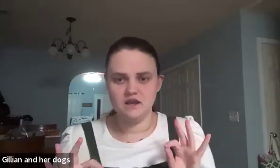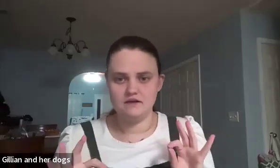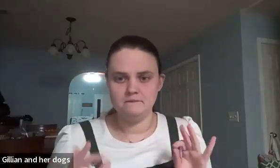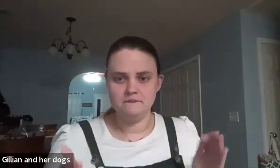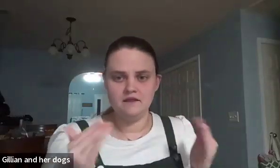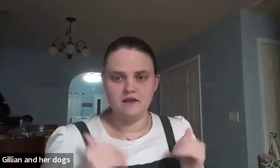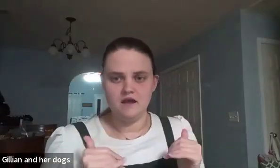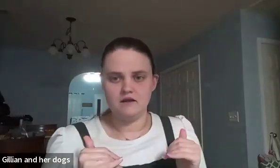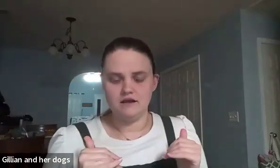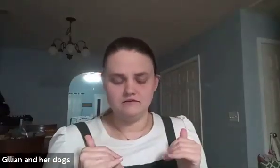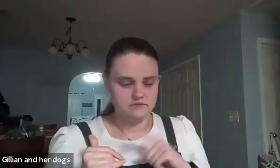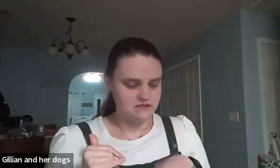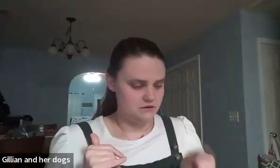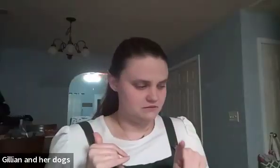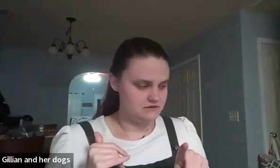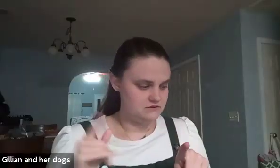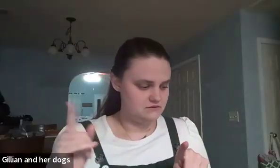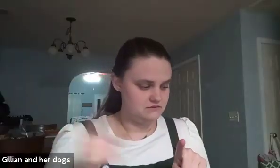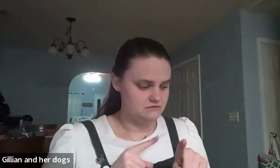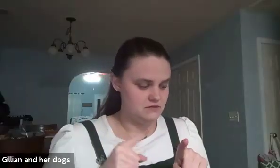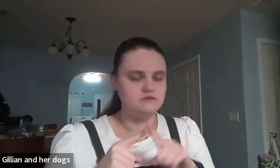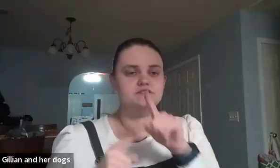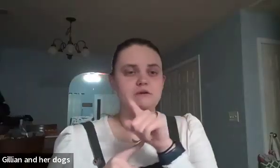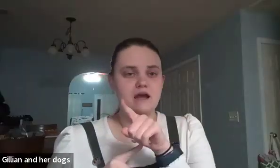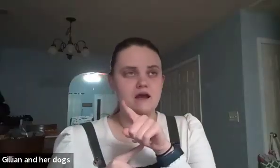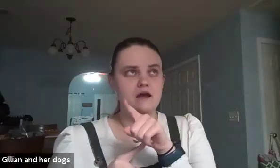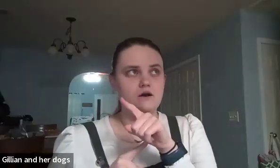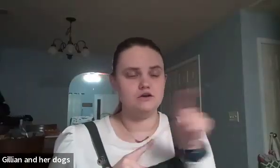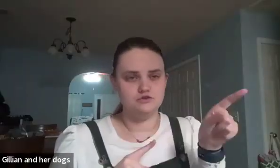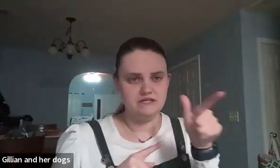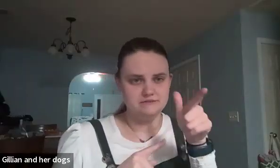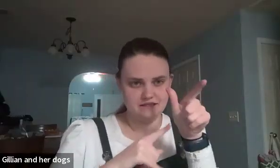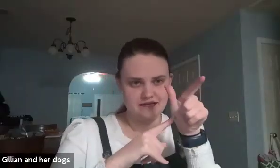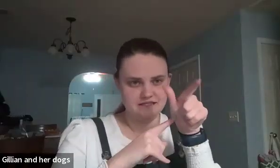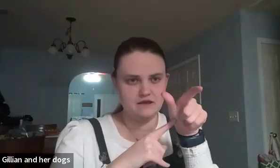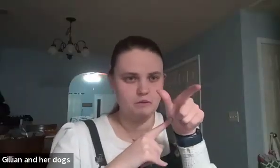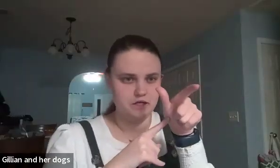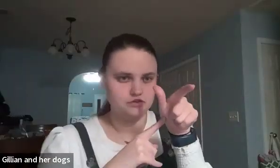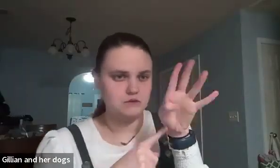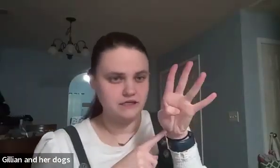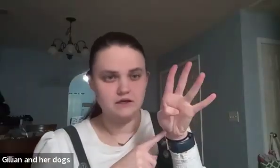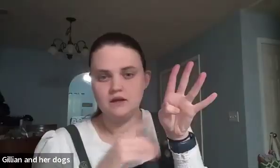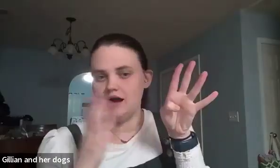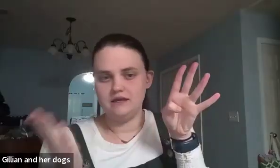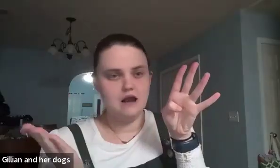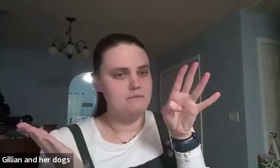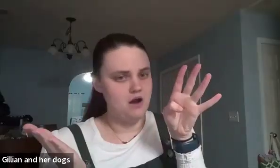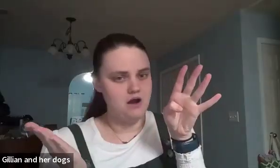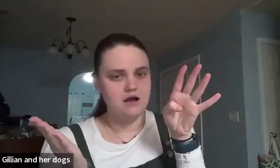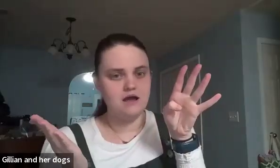okay. All right. Where's I going? Back to it. So we had our 20s. We did, like I said, that weird 20. Again, I'm